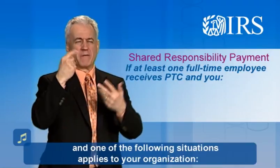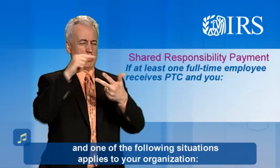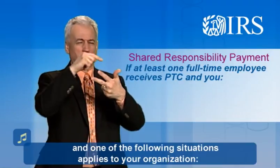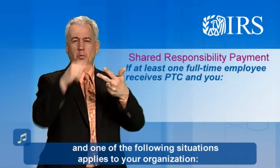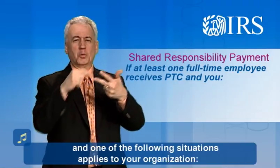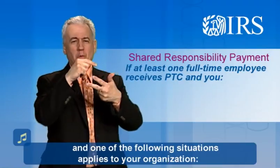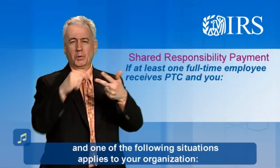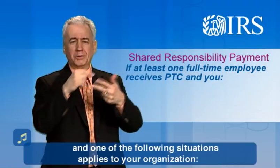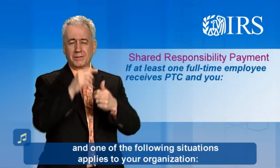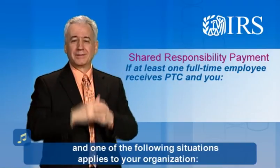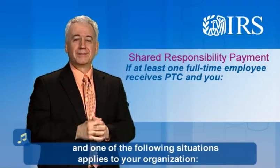organization.